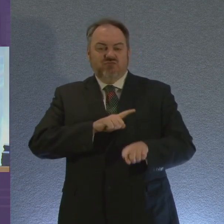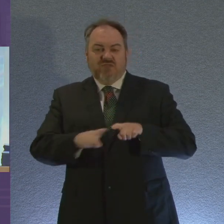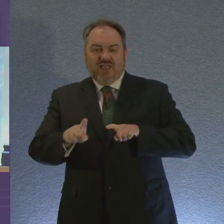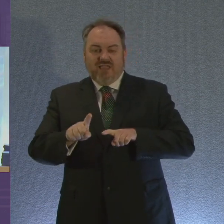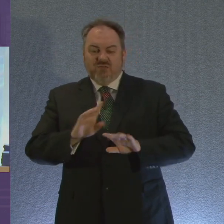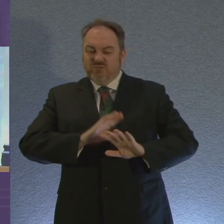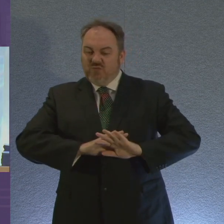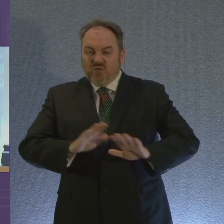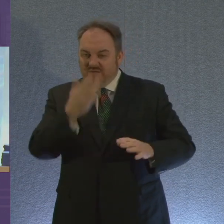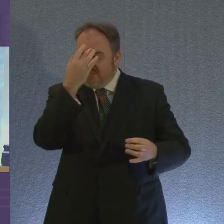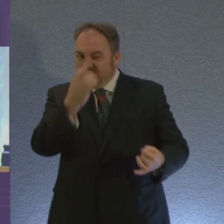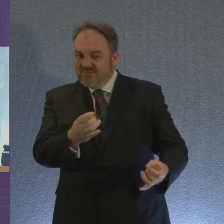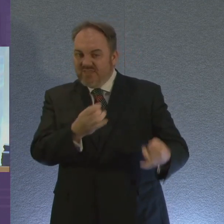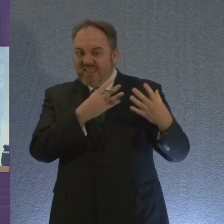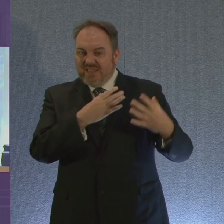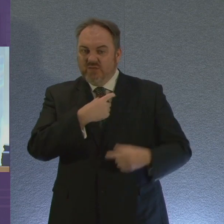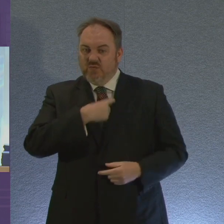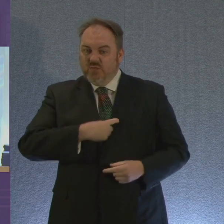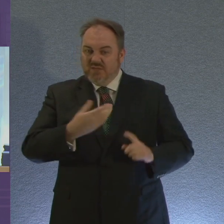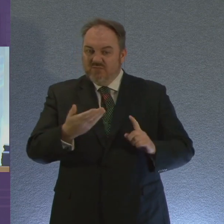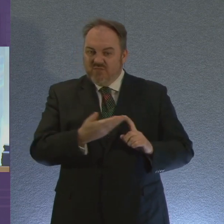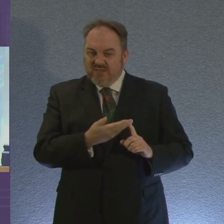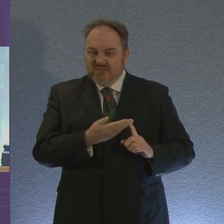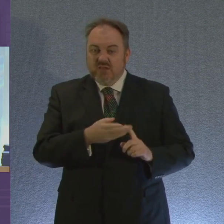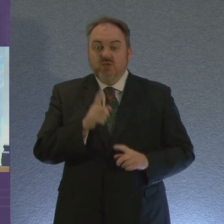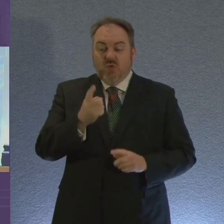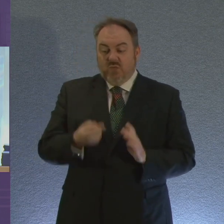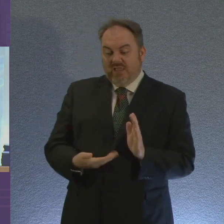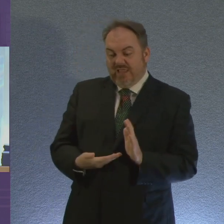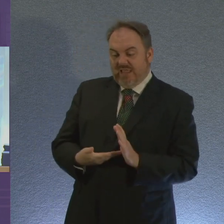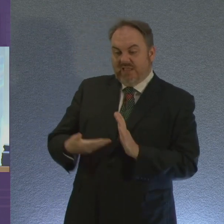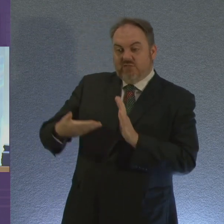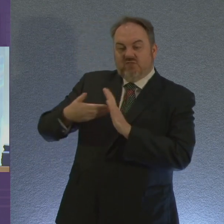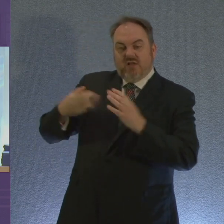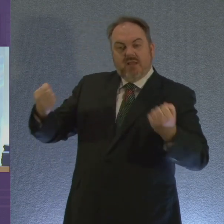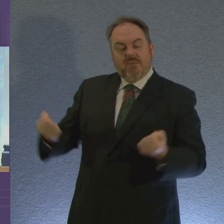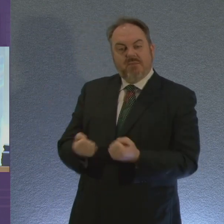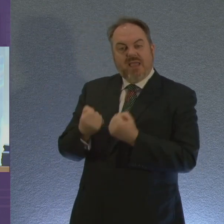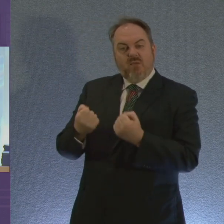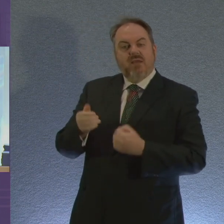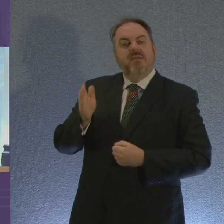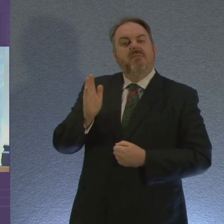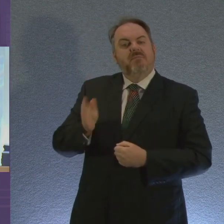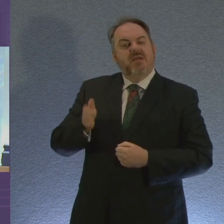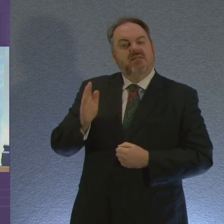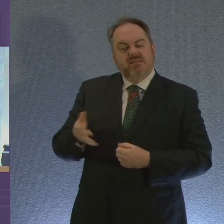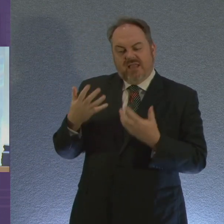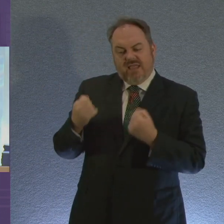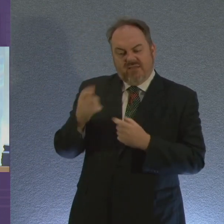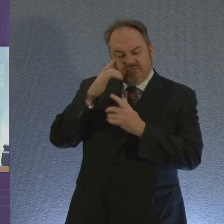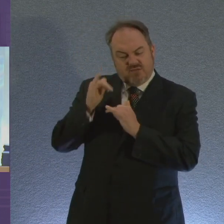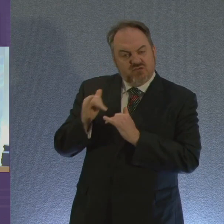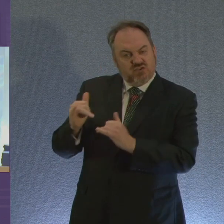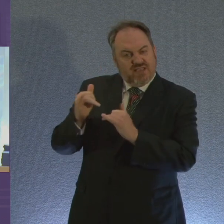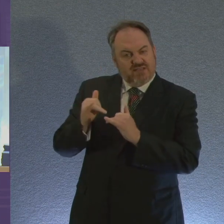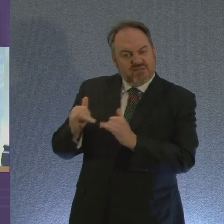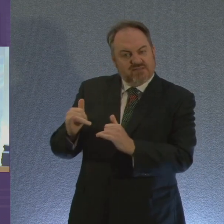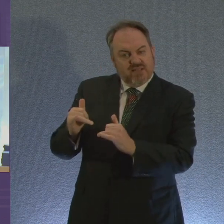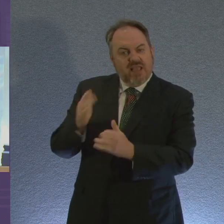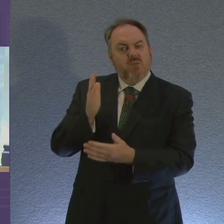crisis. Extraordinary powers must come with proper limits. Regular renewal is essential, and the burden of